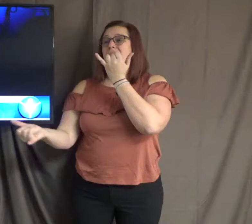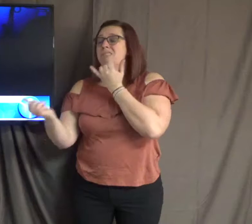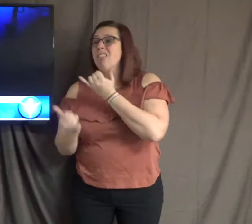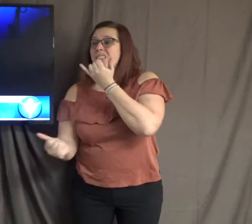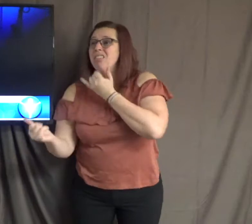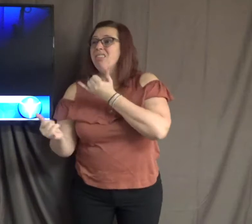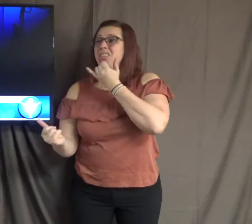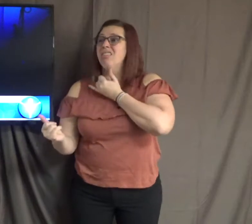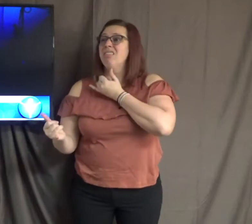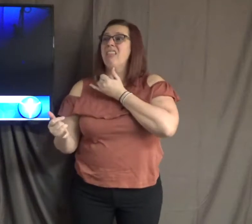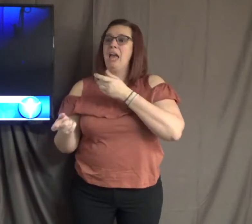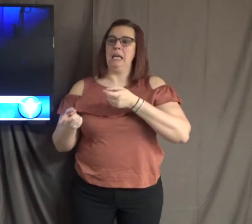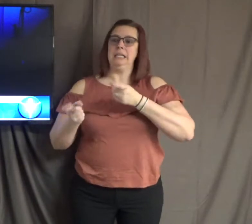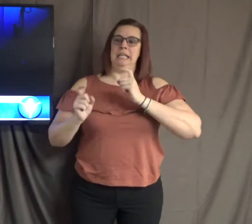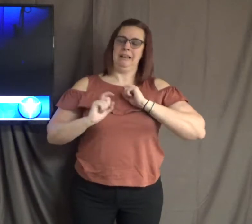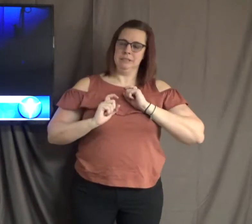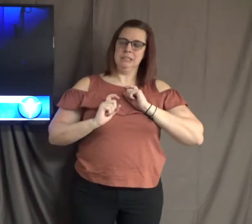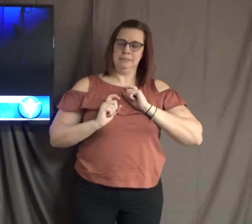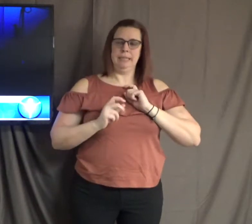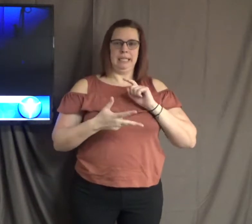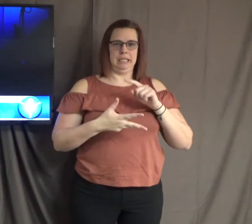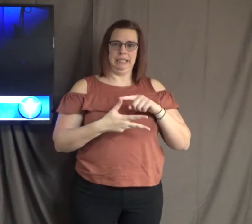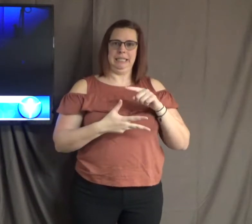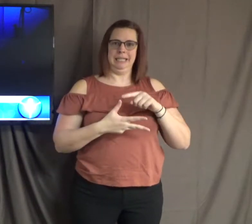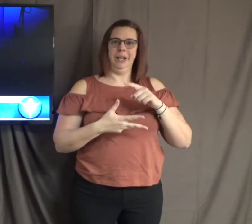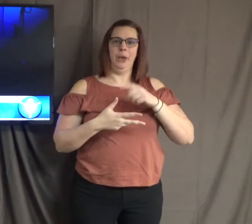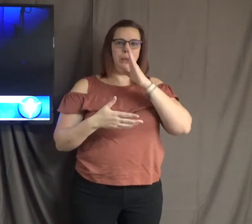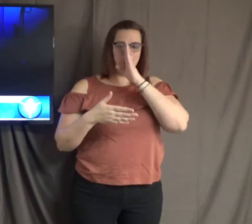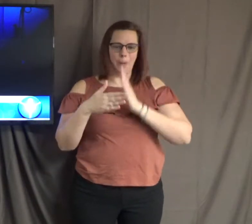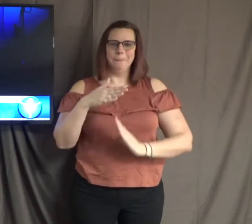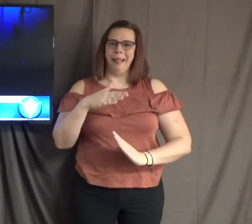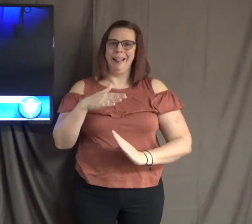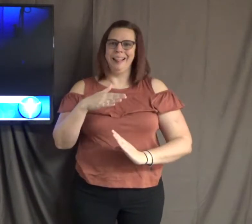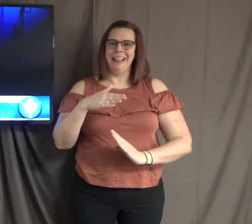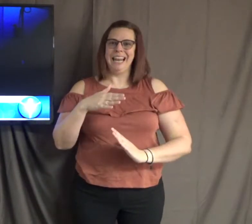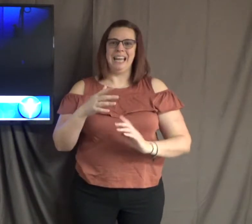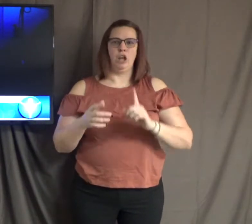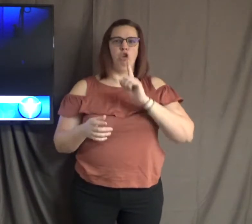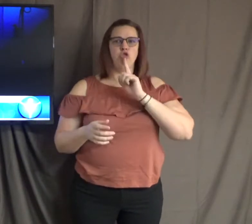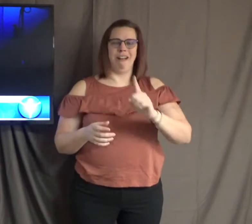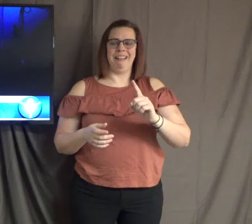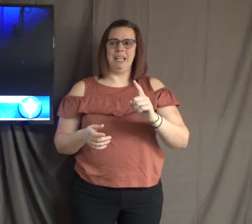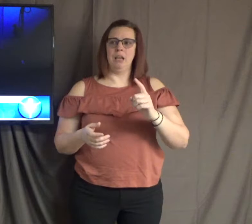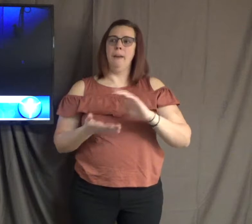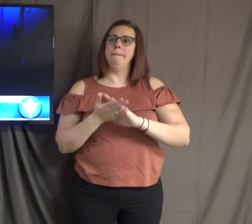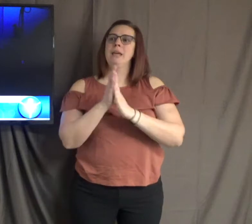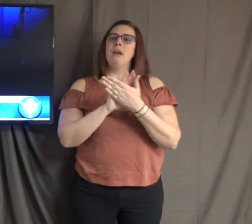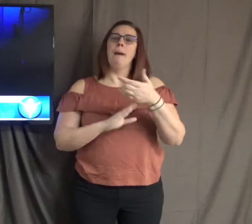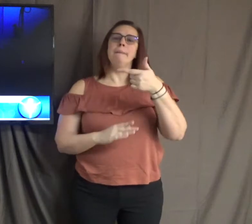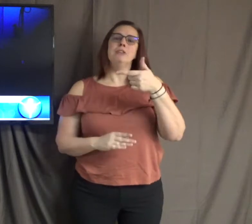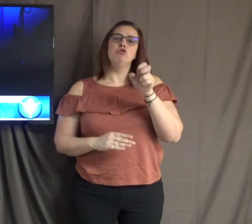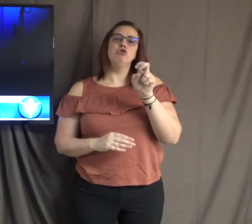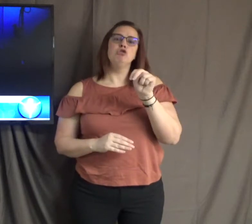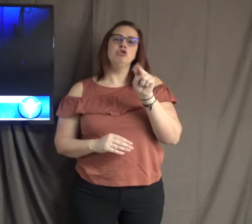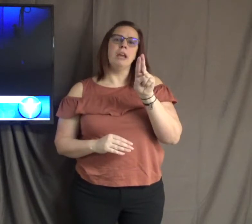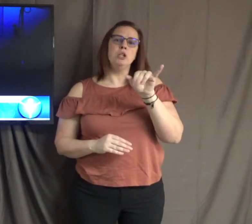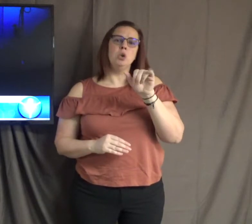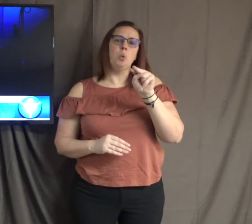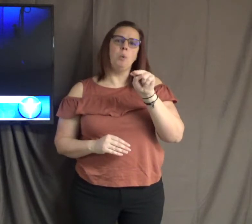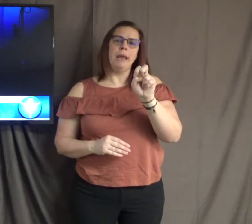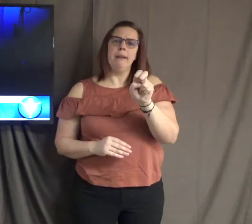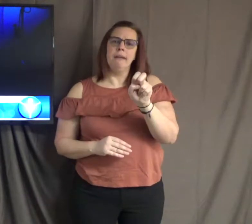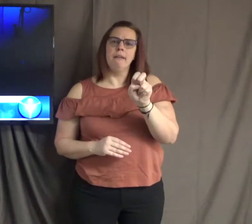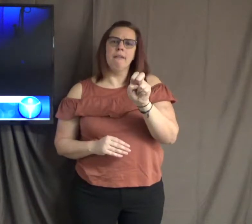of humility that has ultimately become a vehicle to the genuine for me. A little bit